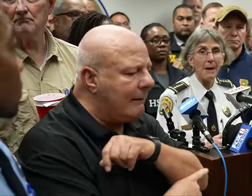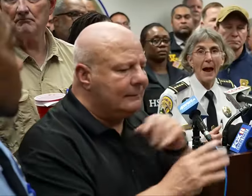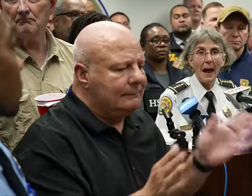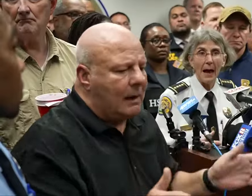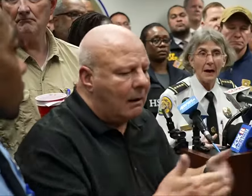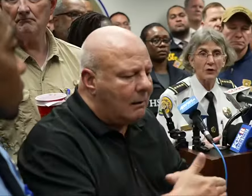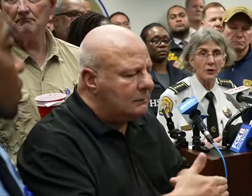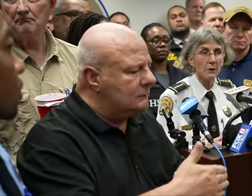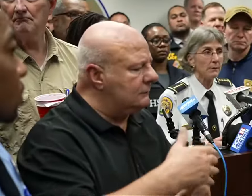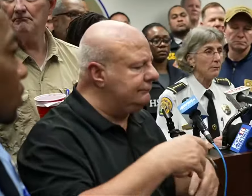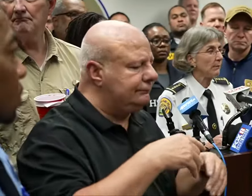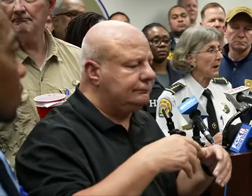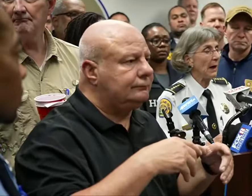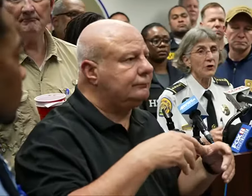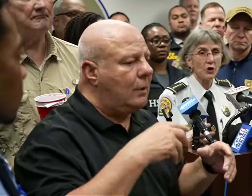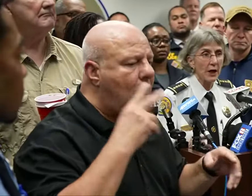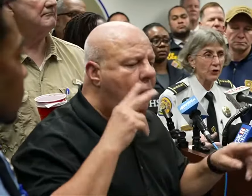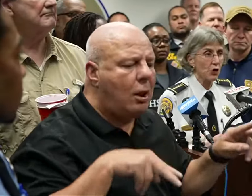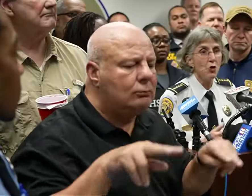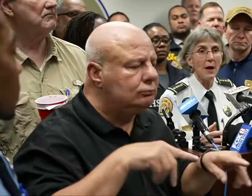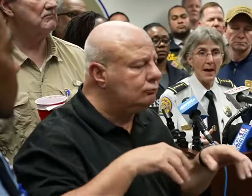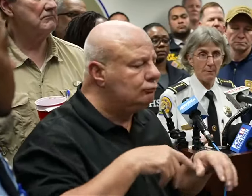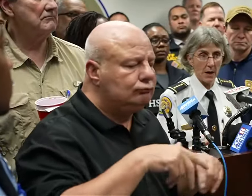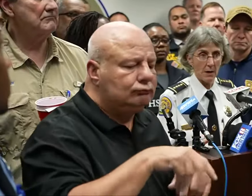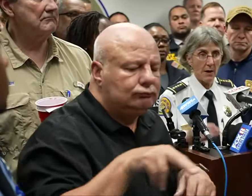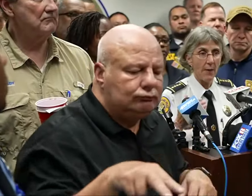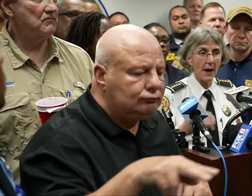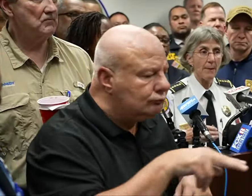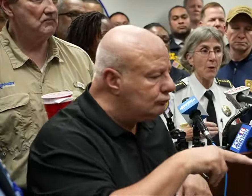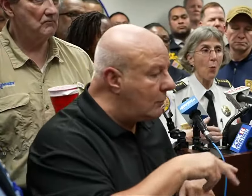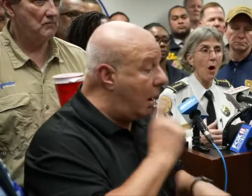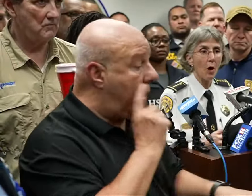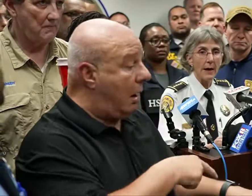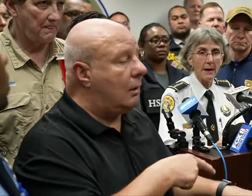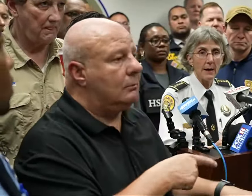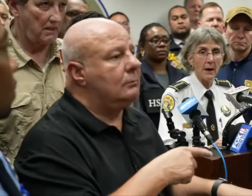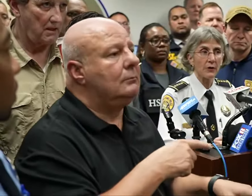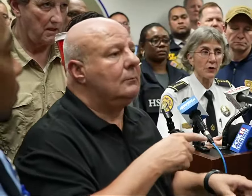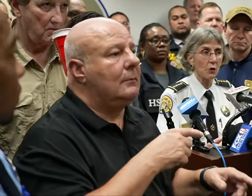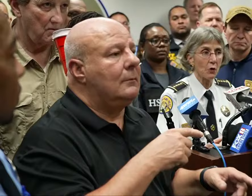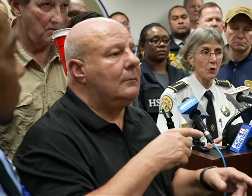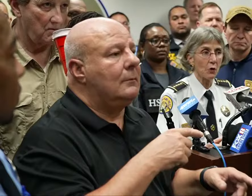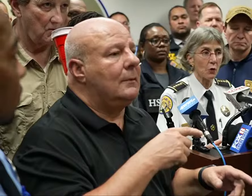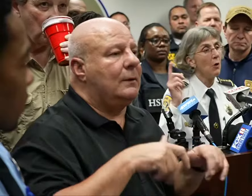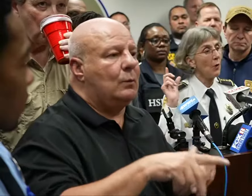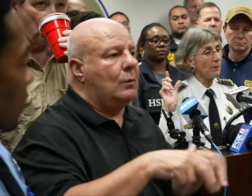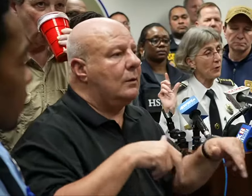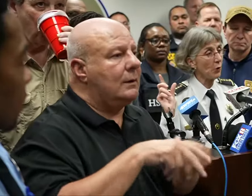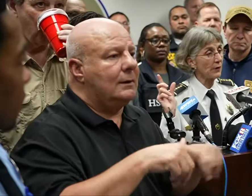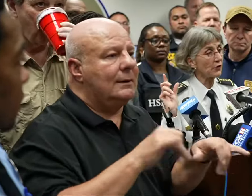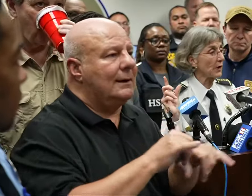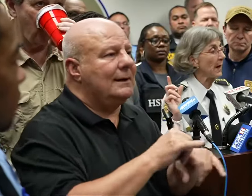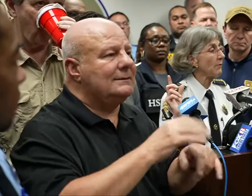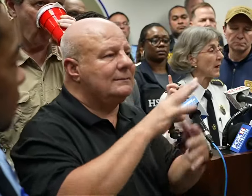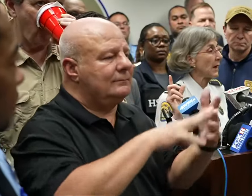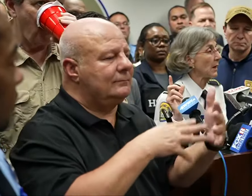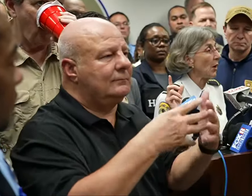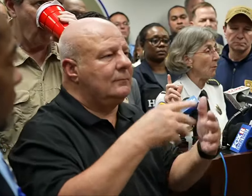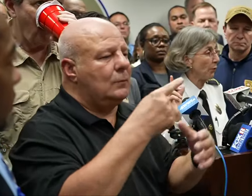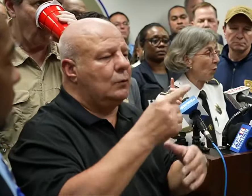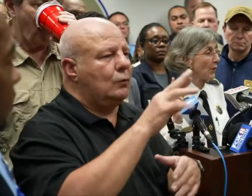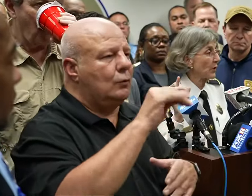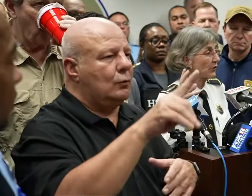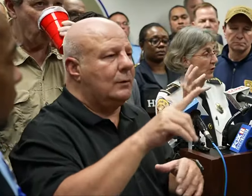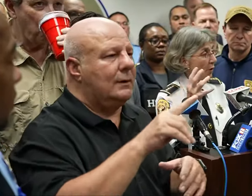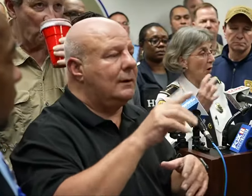packages, bags, ice chests, you name it. And they have been walking it as a grid. We've been doing the same thing